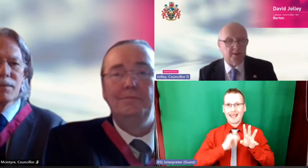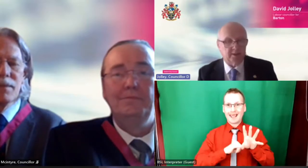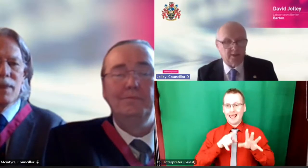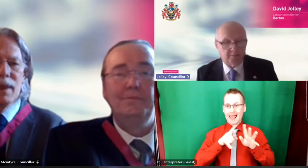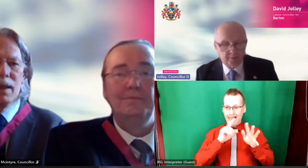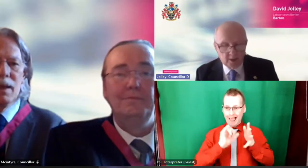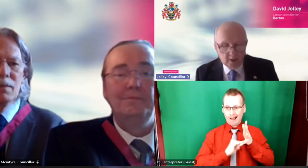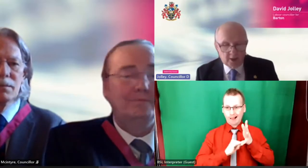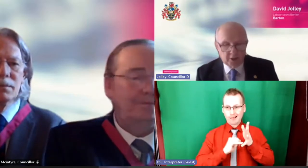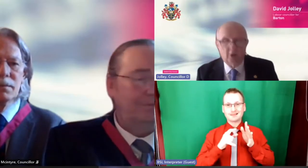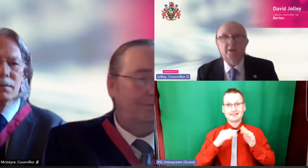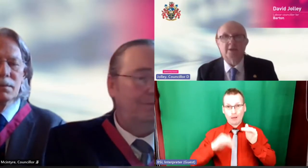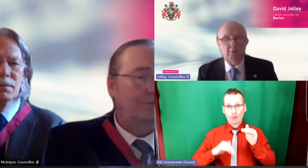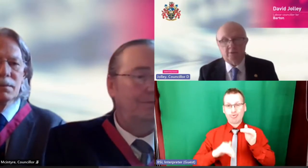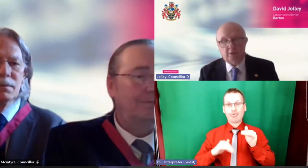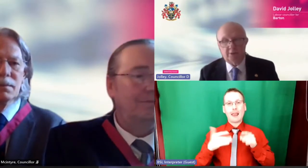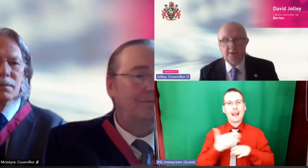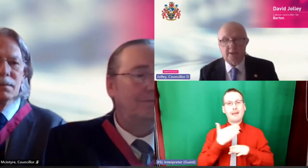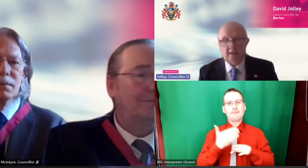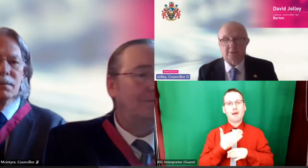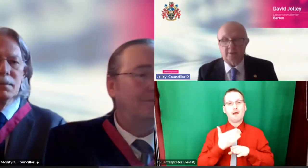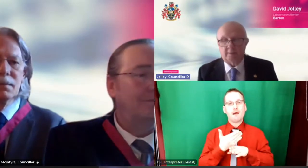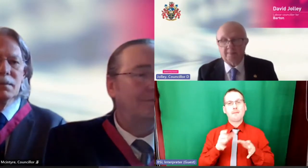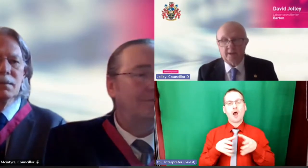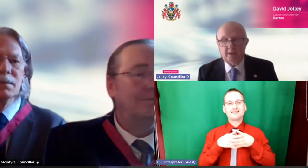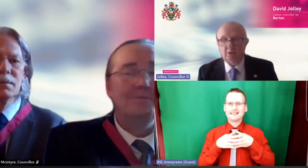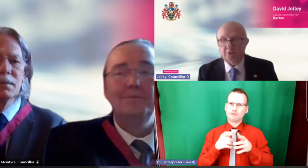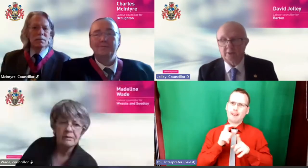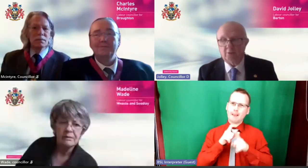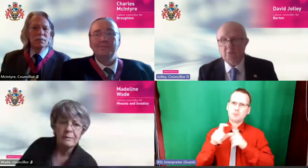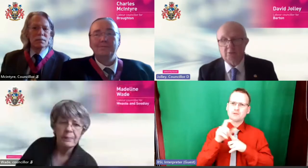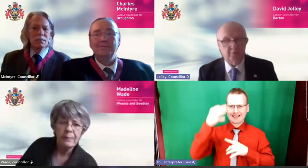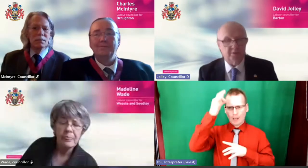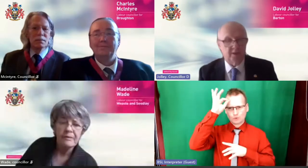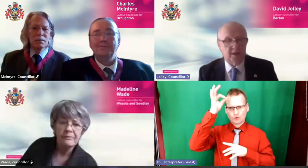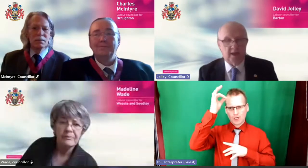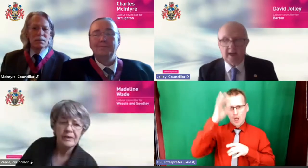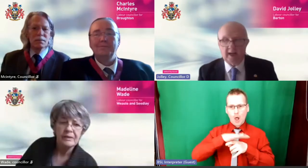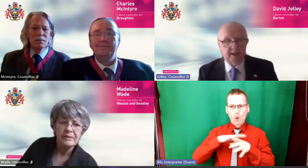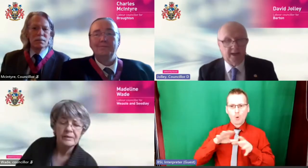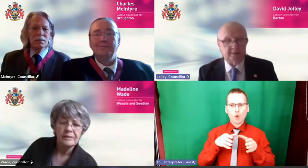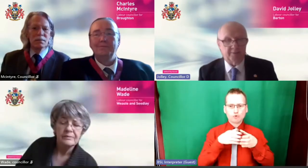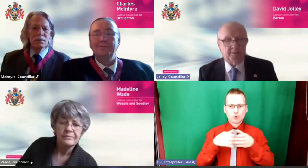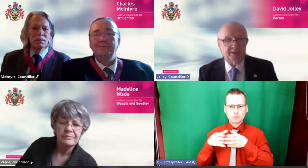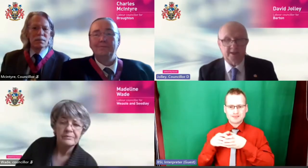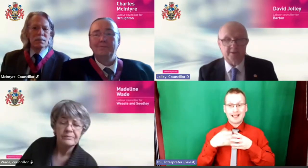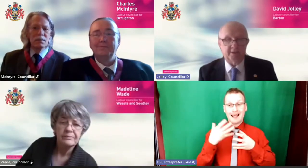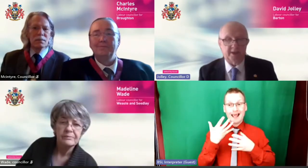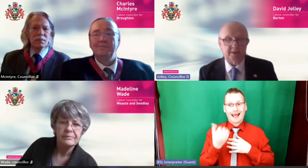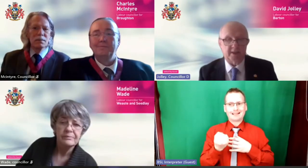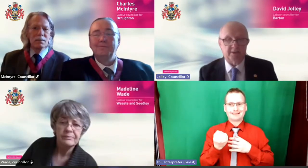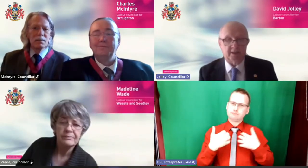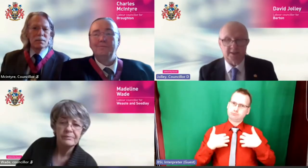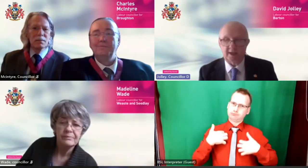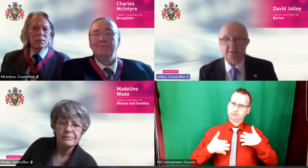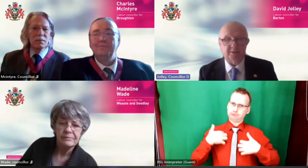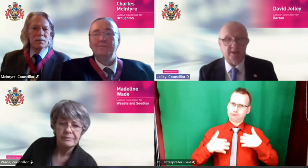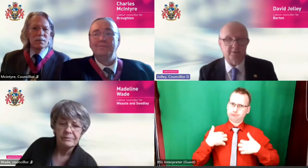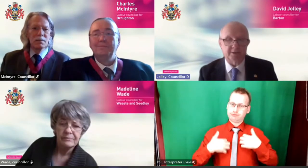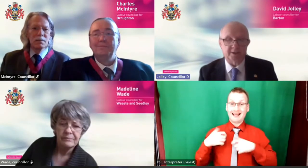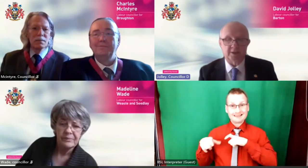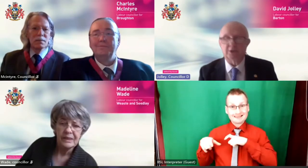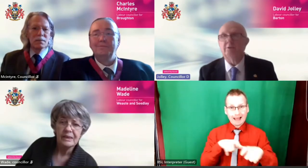Labour Party. John is a real community councillor. He works with local groups and has a particular interest in and still